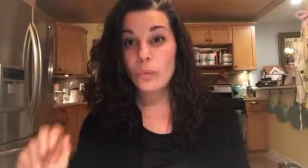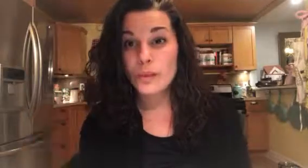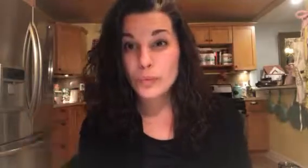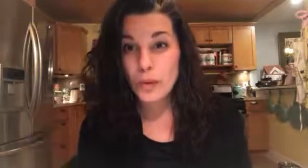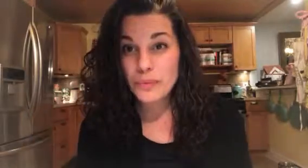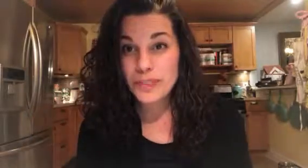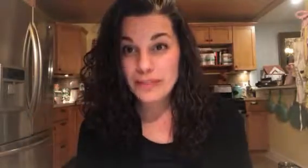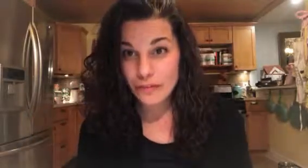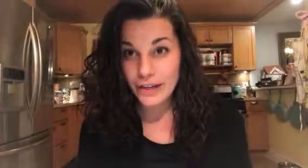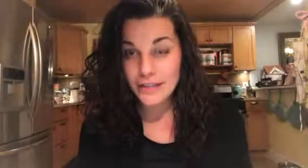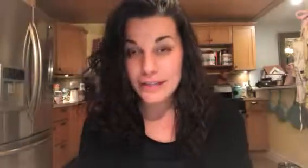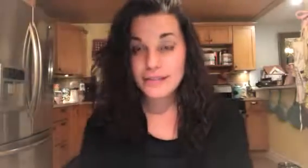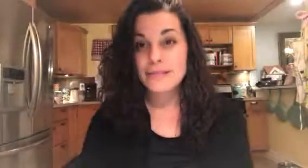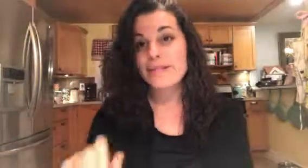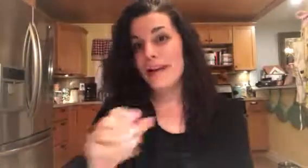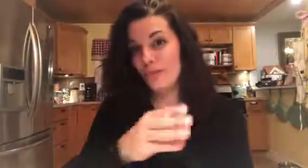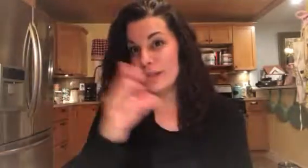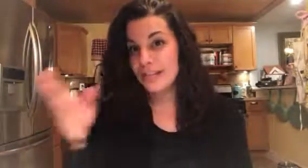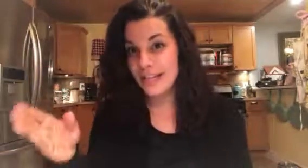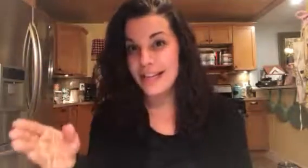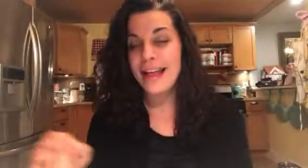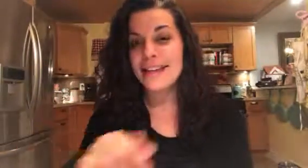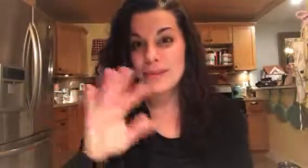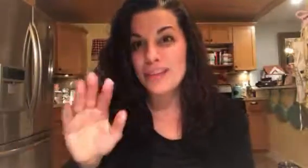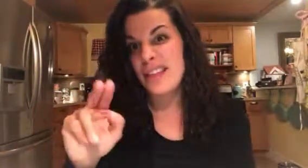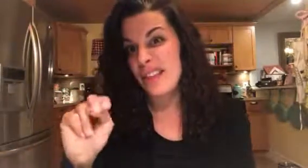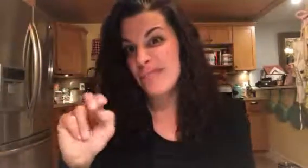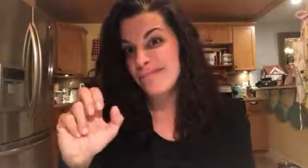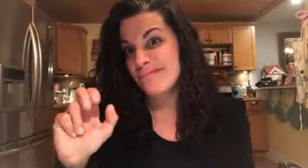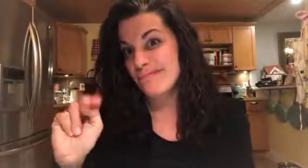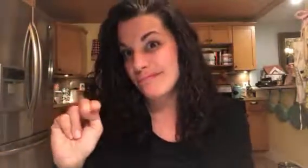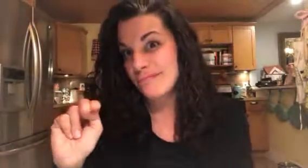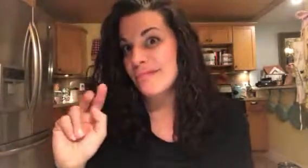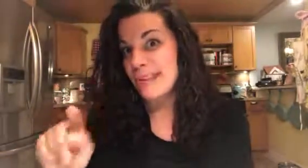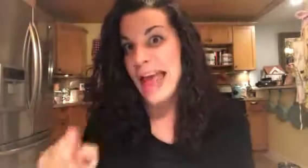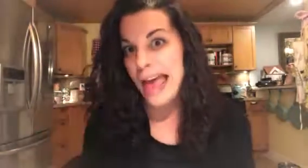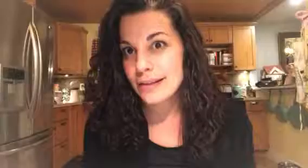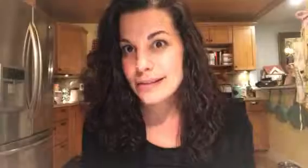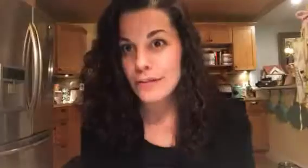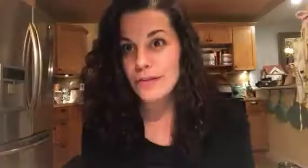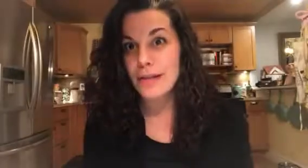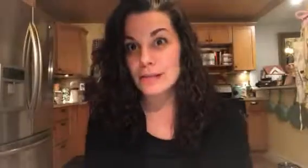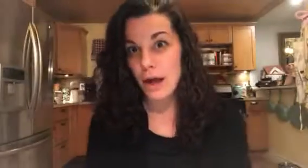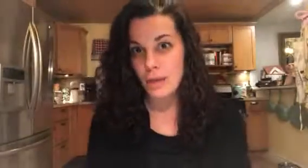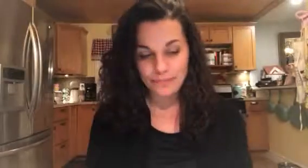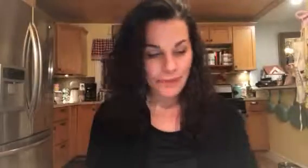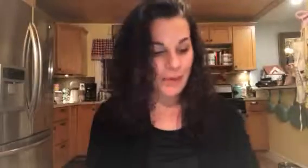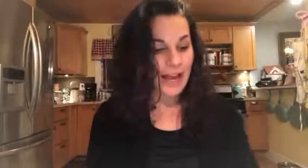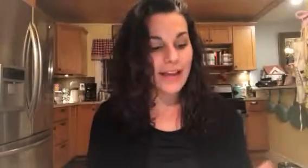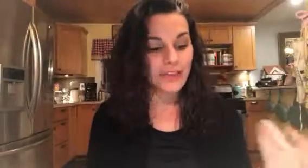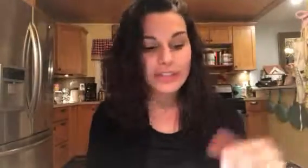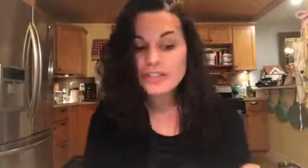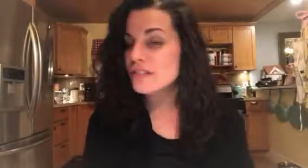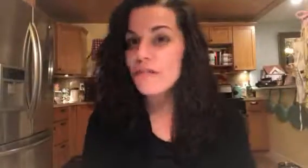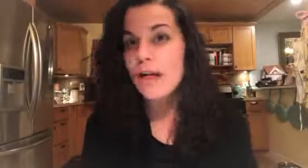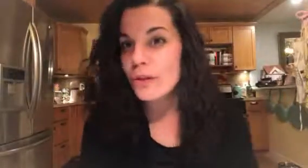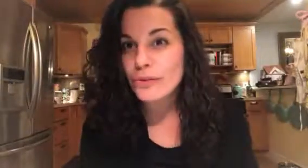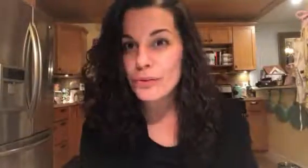Which one was different? And we did it in class, and we said the Nan is different than Tom, okay? And then you're gonna just follow through with